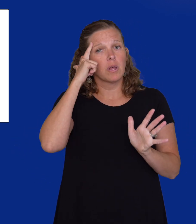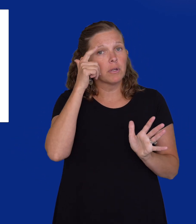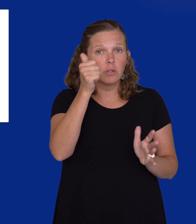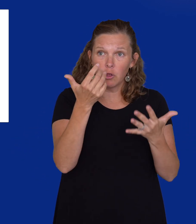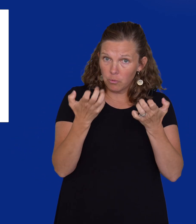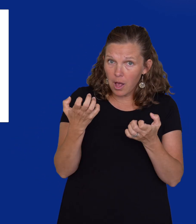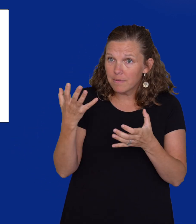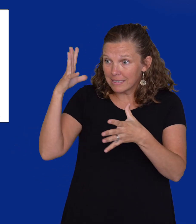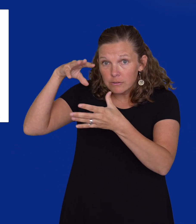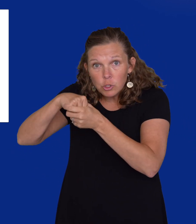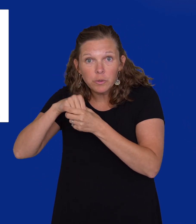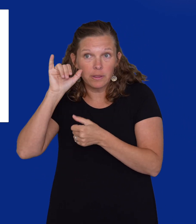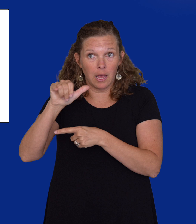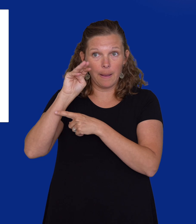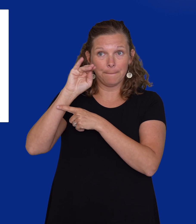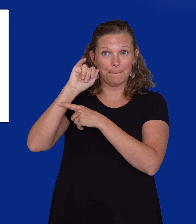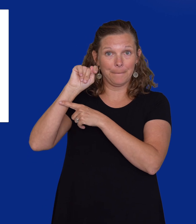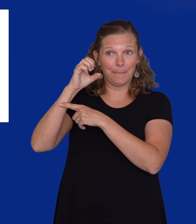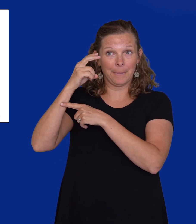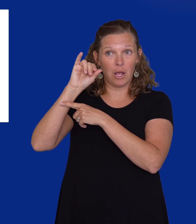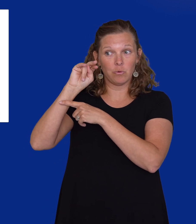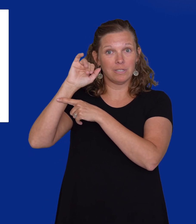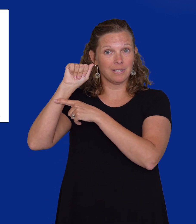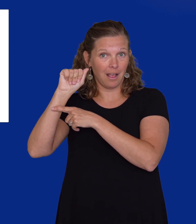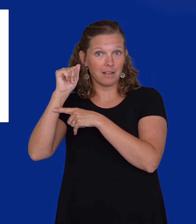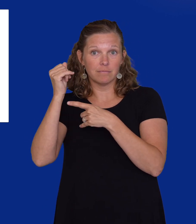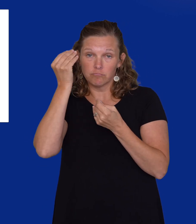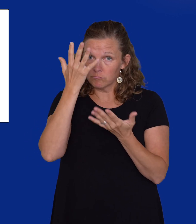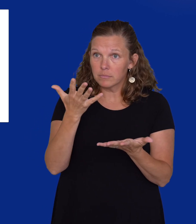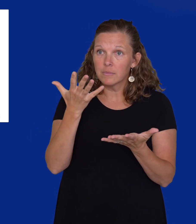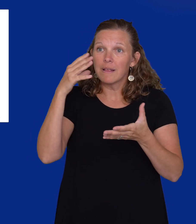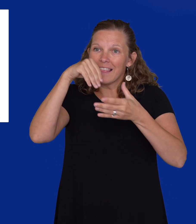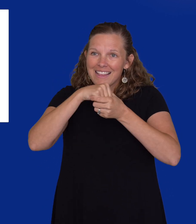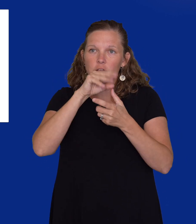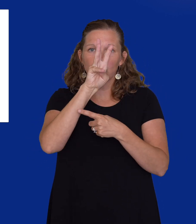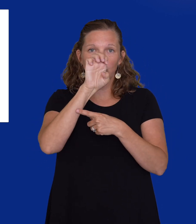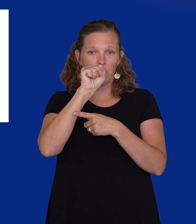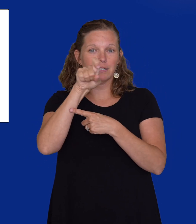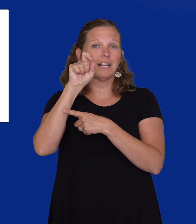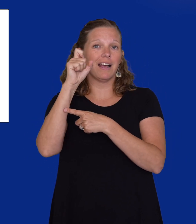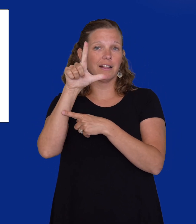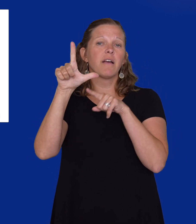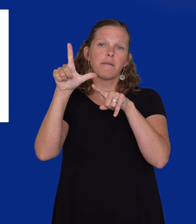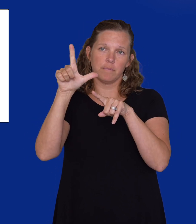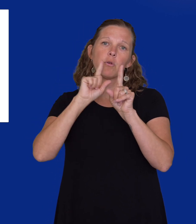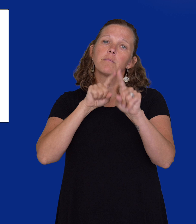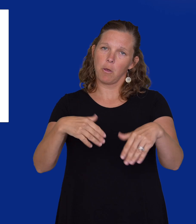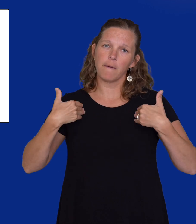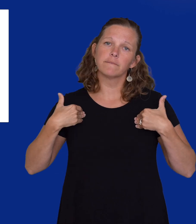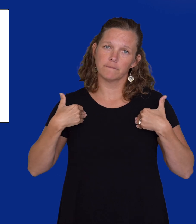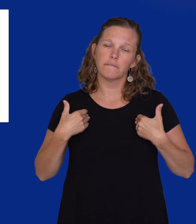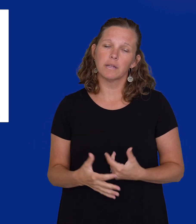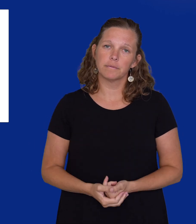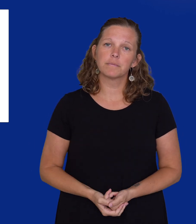It's up to you whether or not you want to include the mitochondrial information on the WES XL test